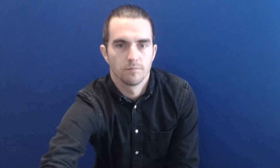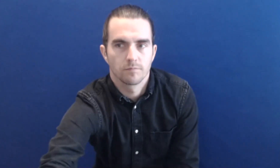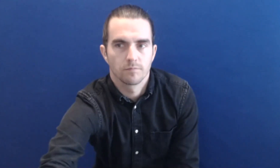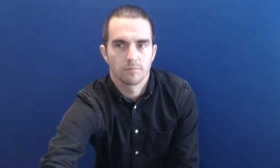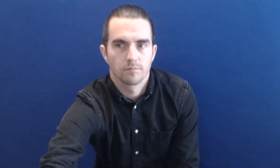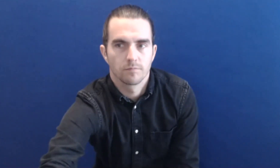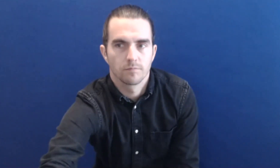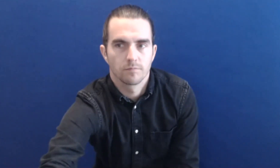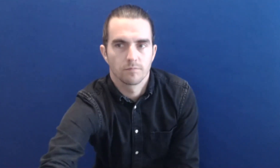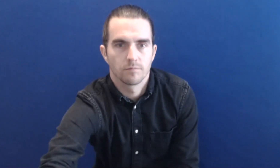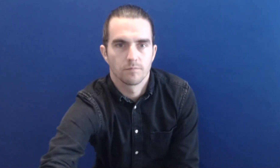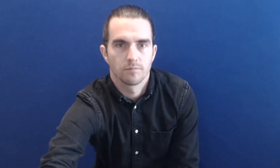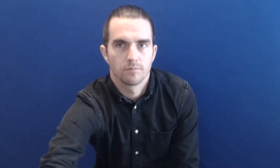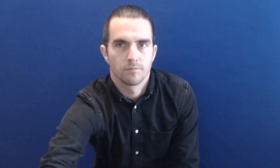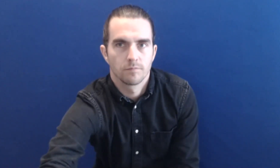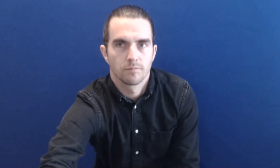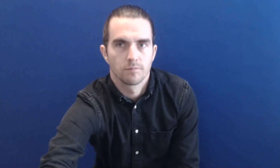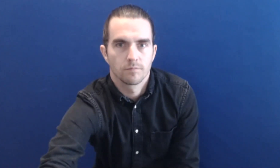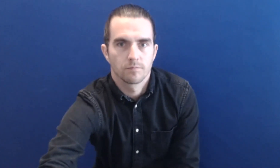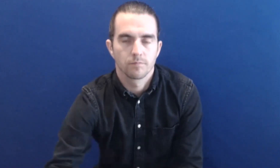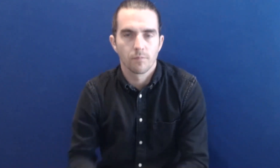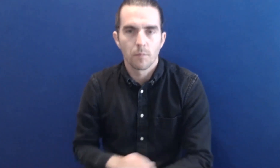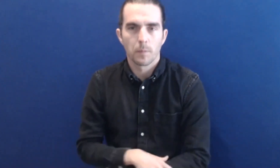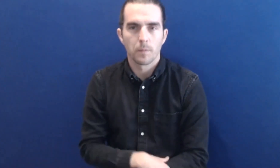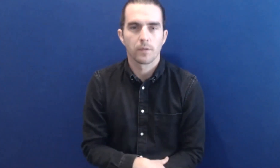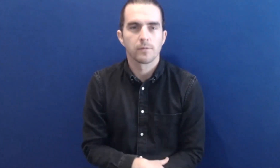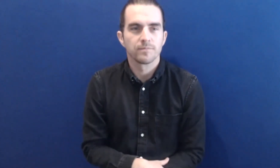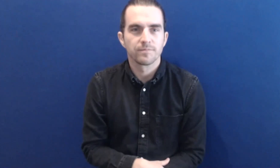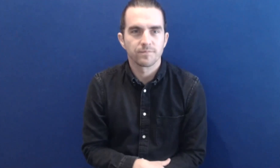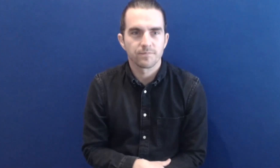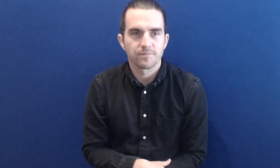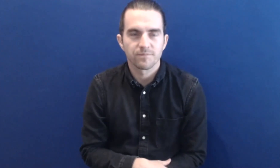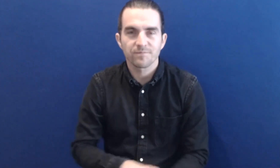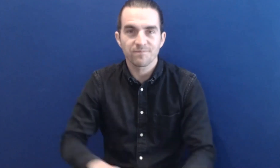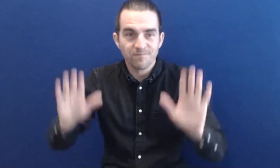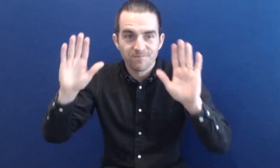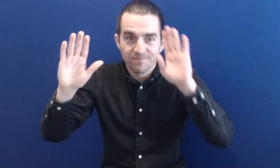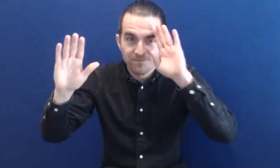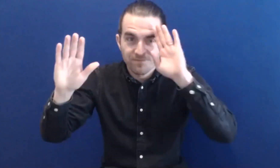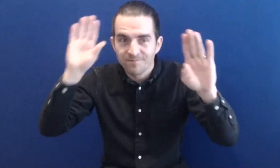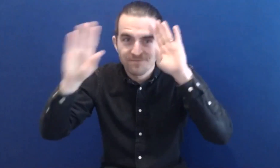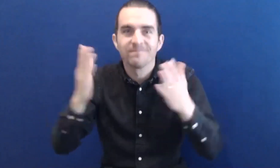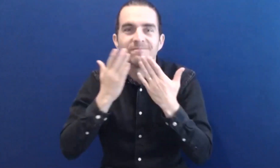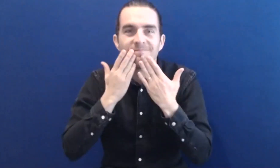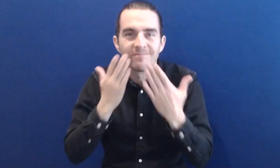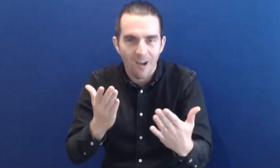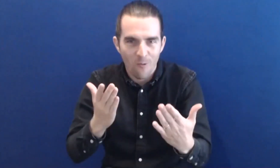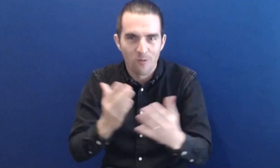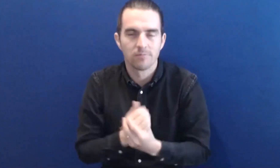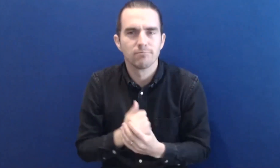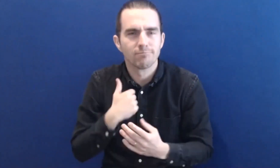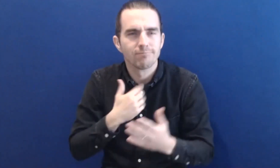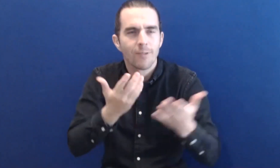I'm going to welcome everybody to today's workshop, which has been organised